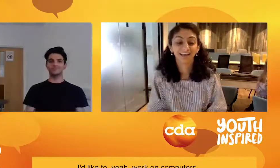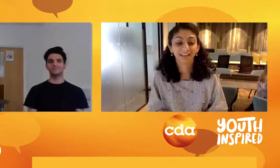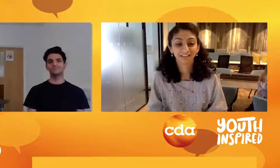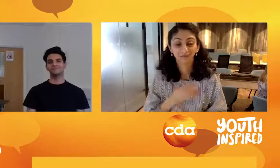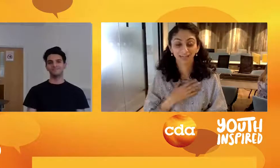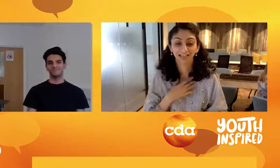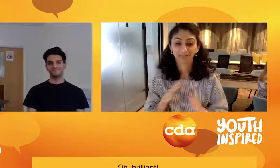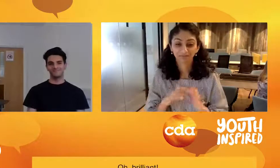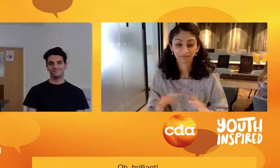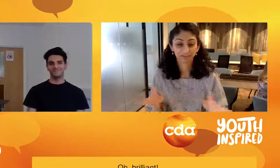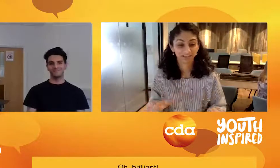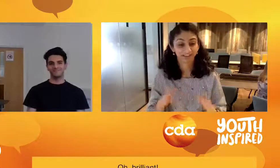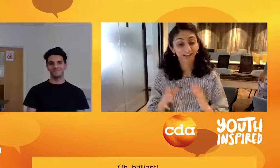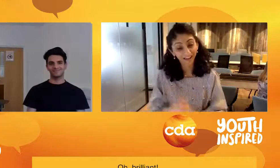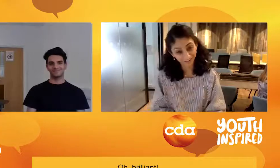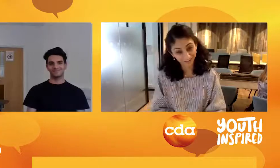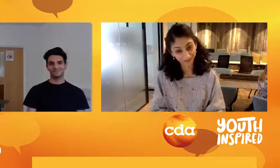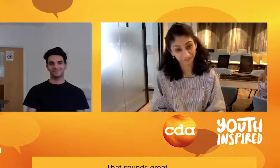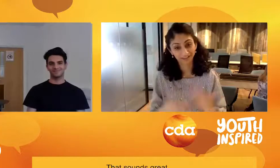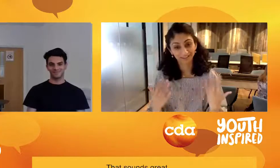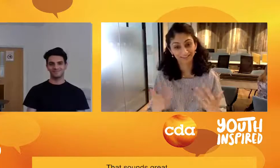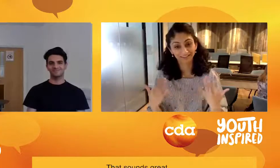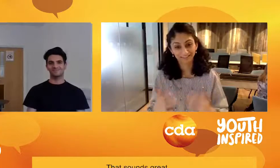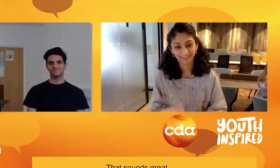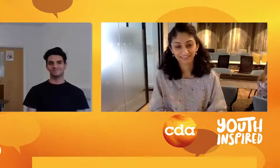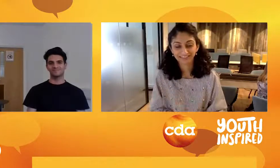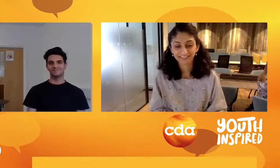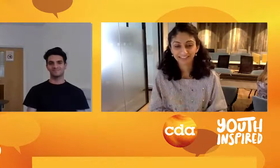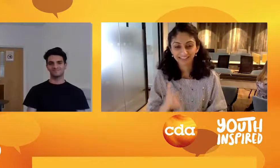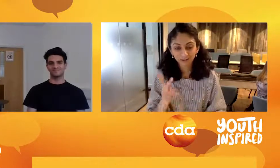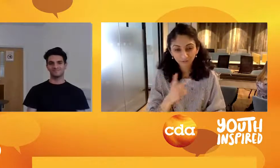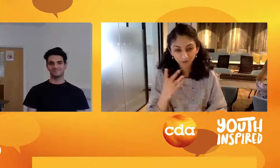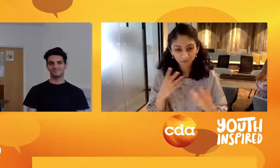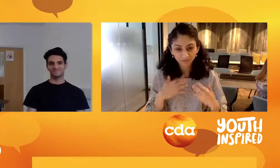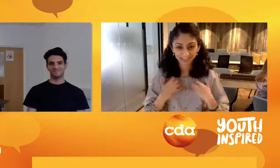computers. Oh, brilliant. That sounds great.